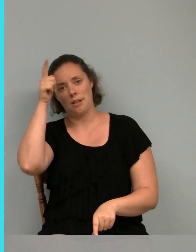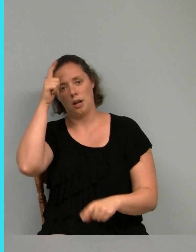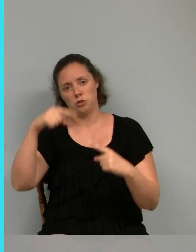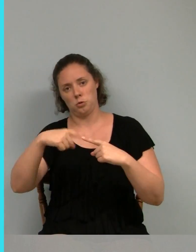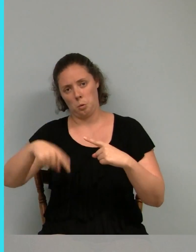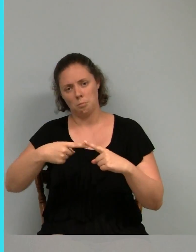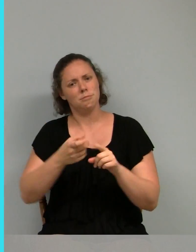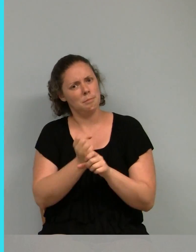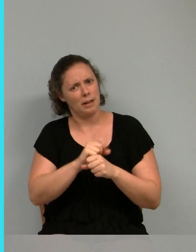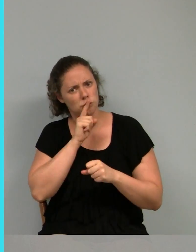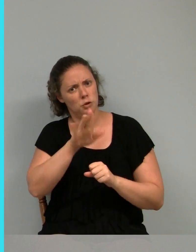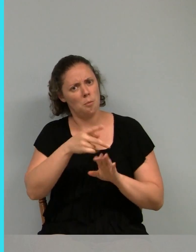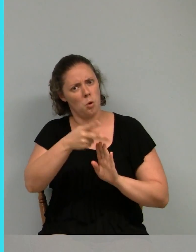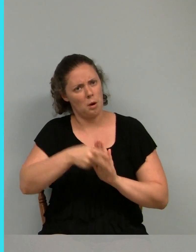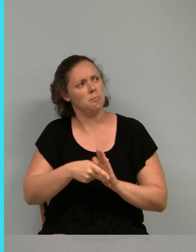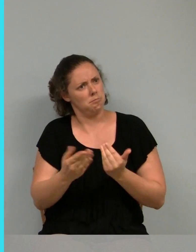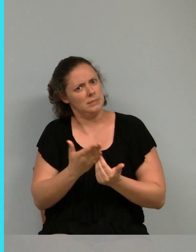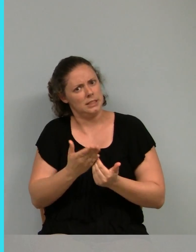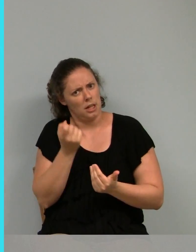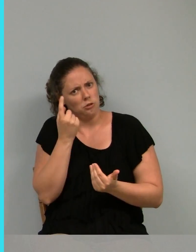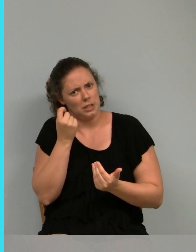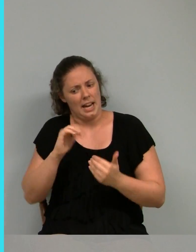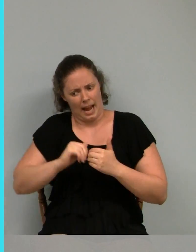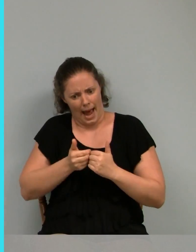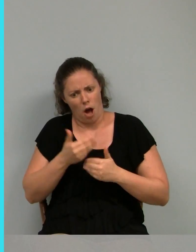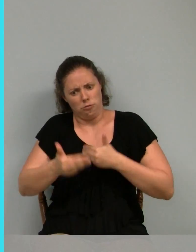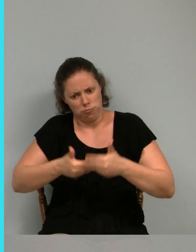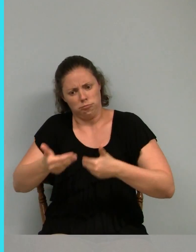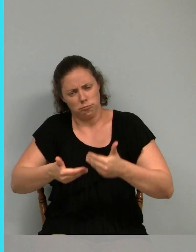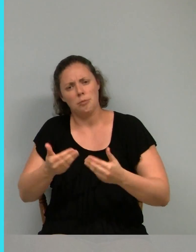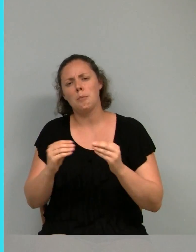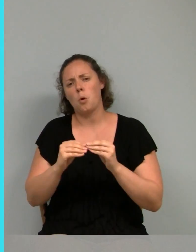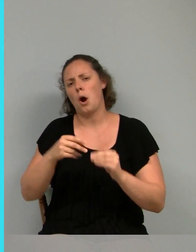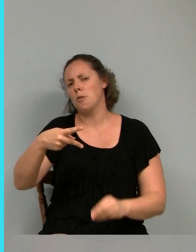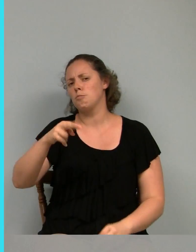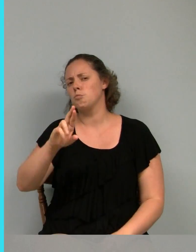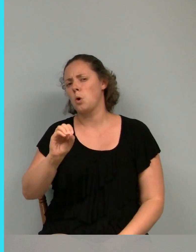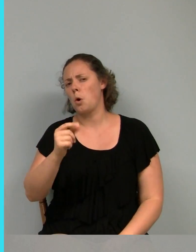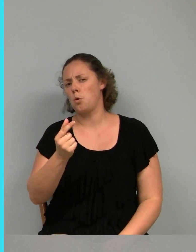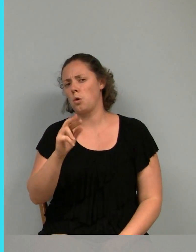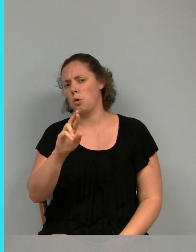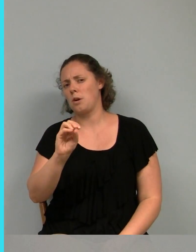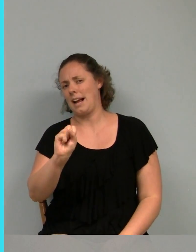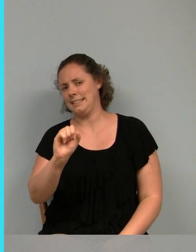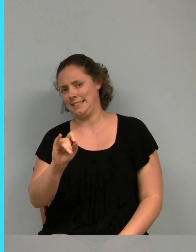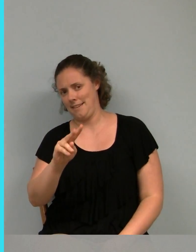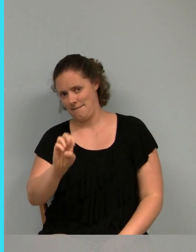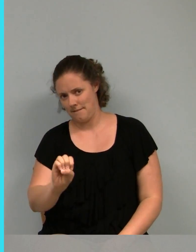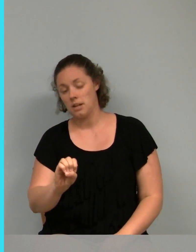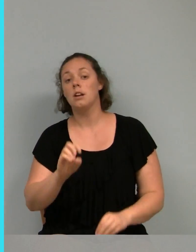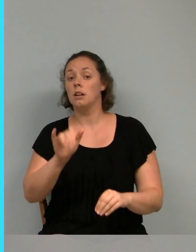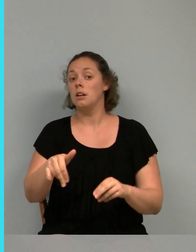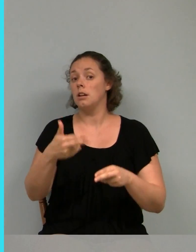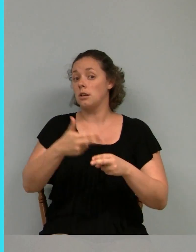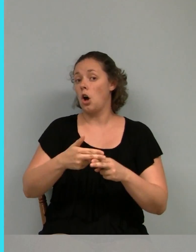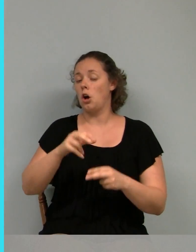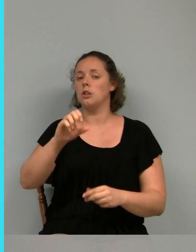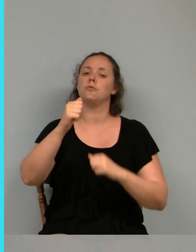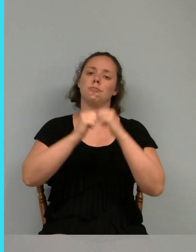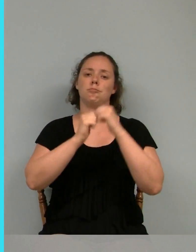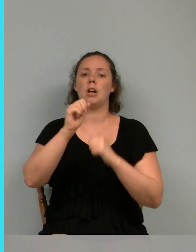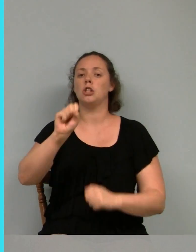program easier to understand as it executes in a progressive manner. This is called structured